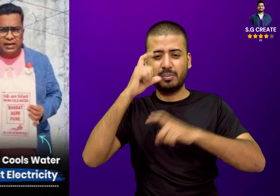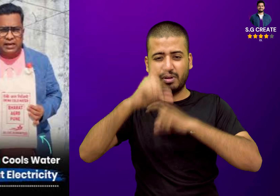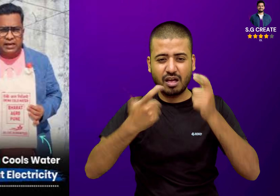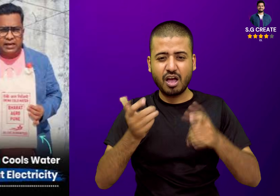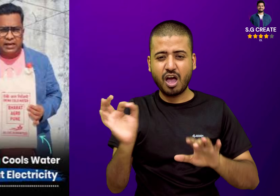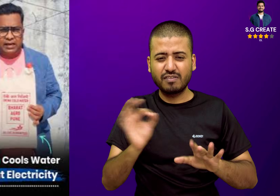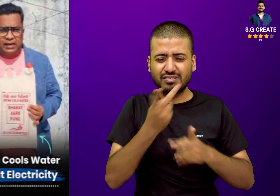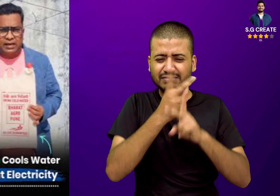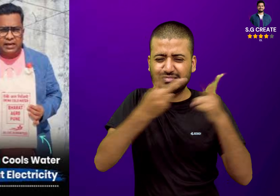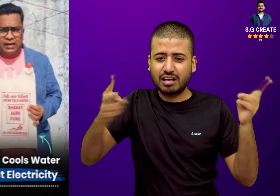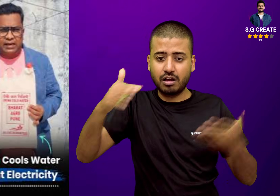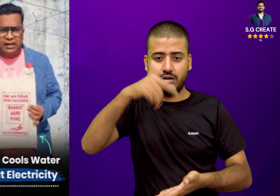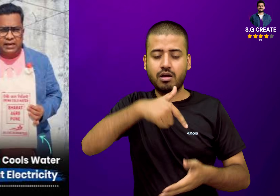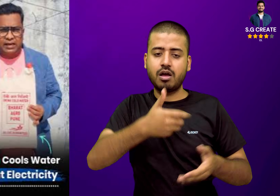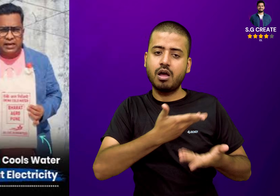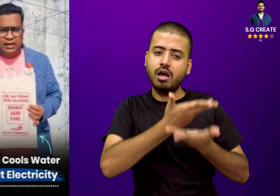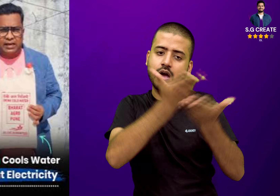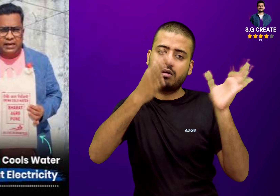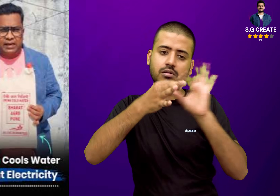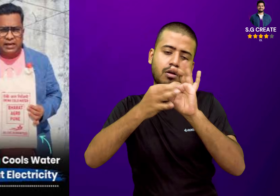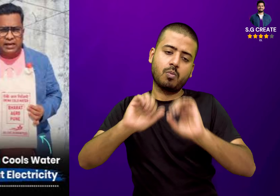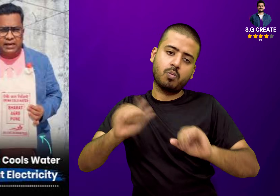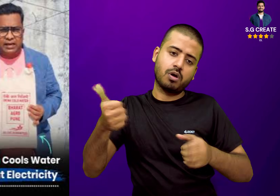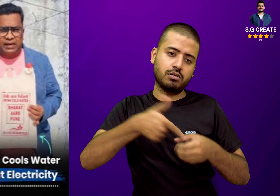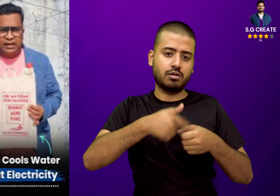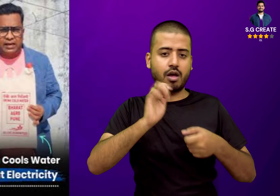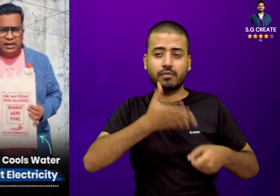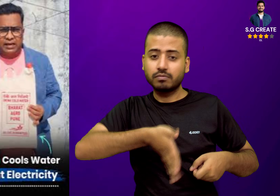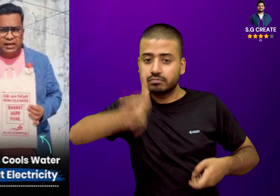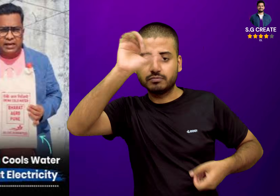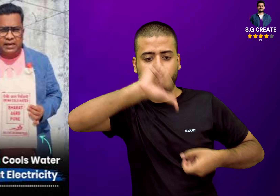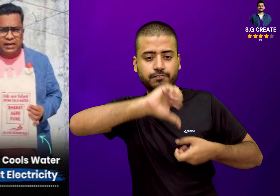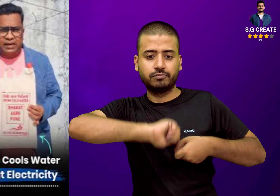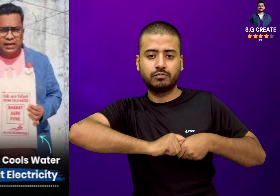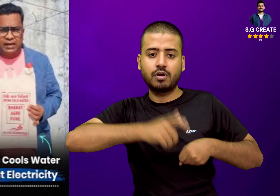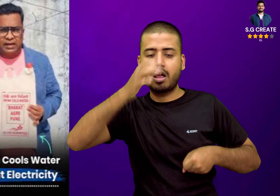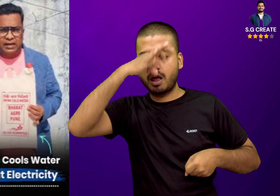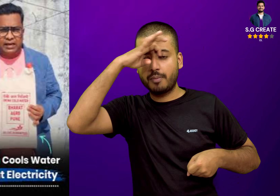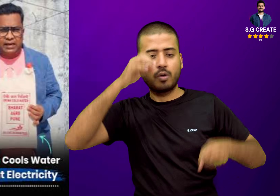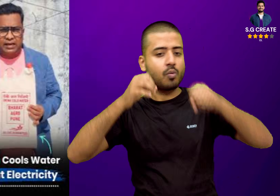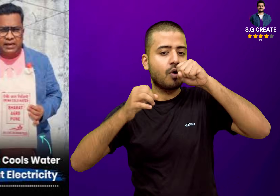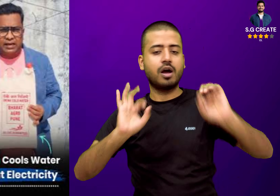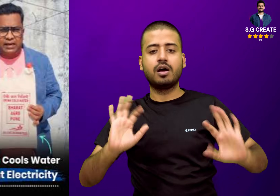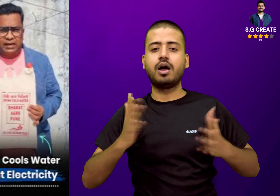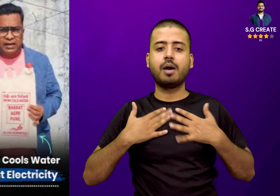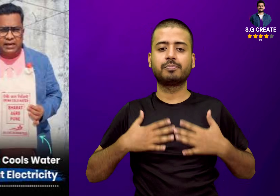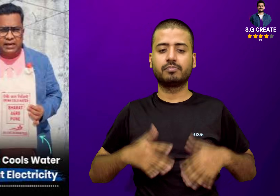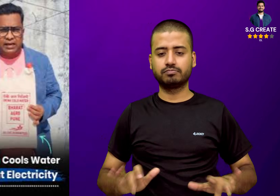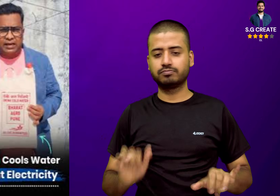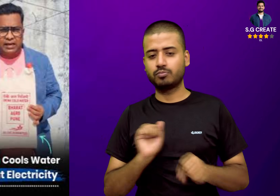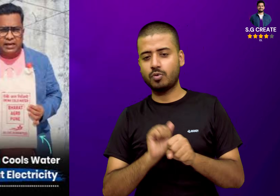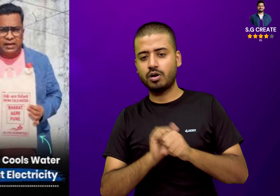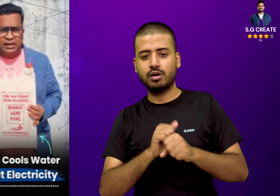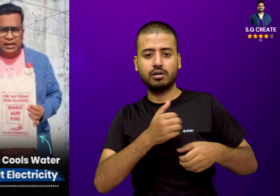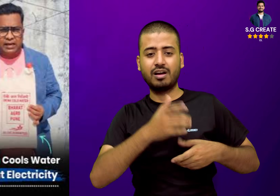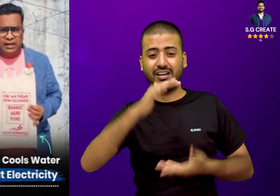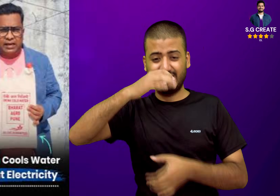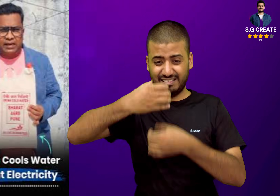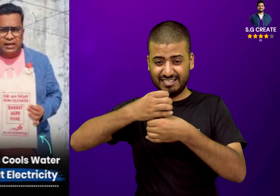How the science works: porous canvas material. The bag is made of thick, breathable canvas fabric that intentionally allows a